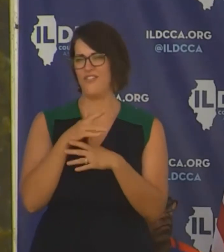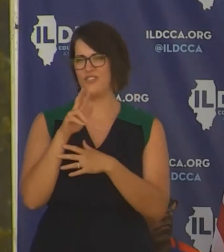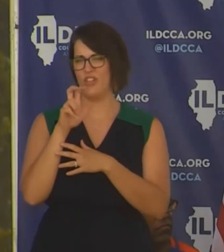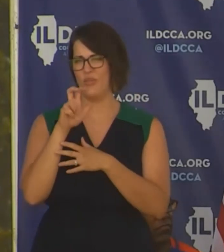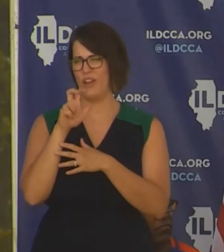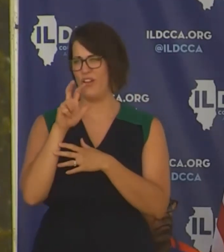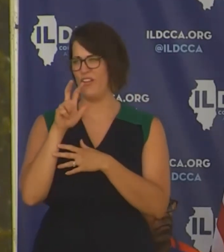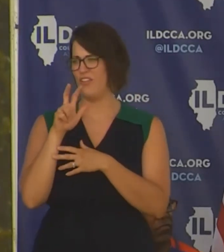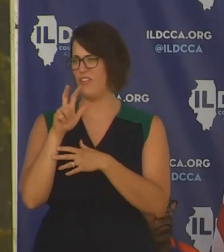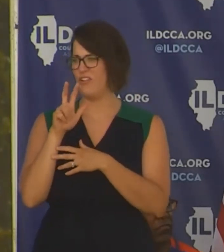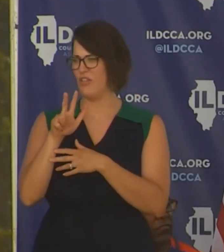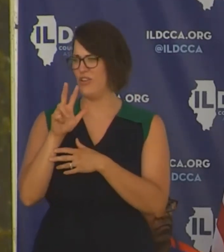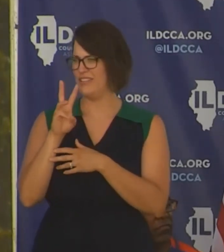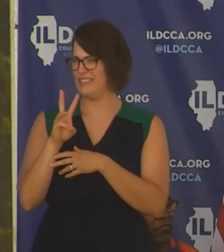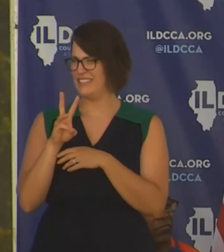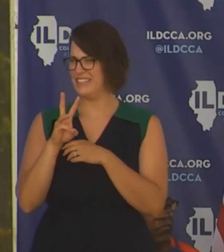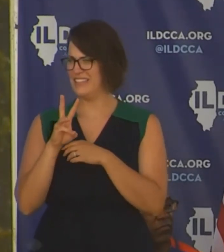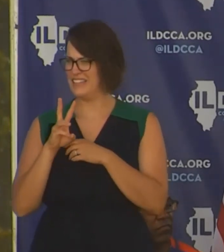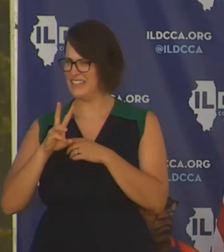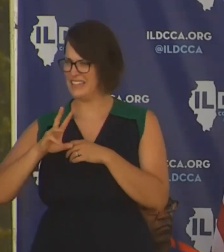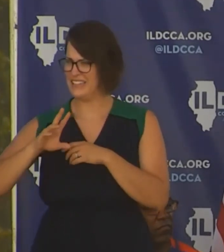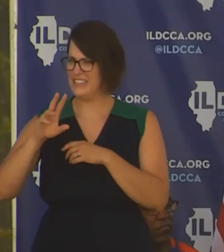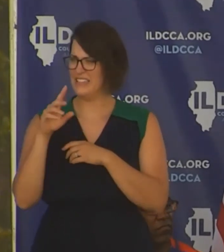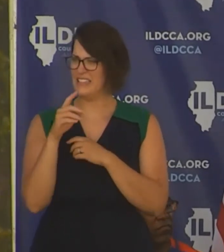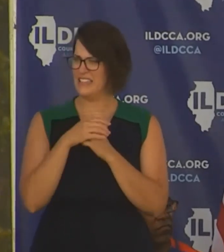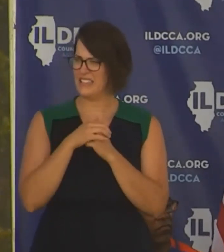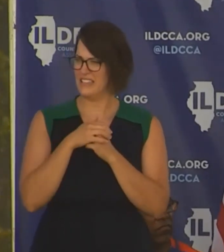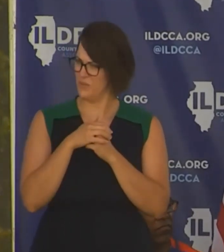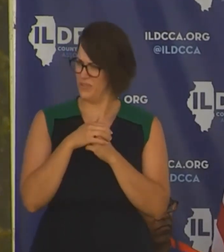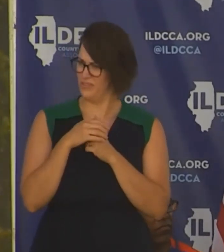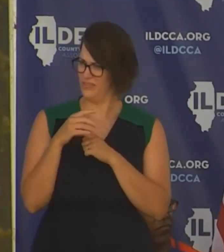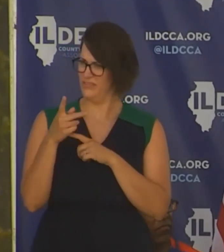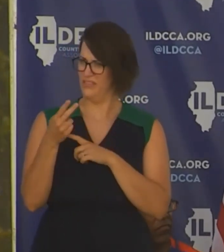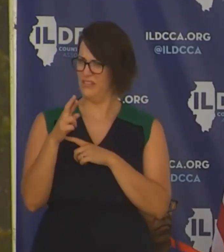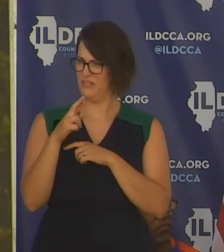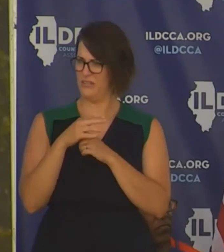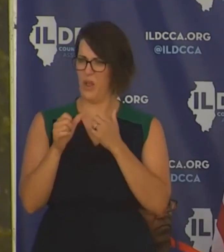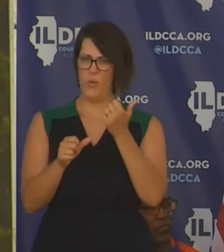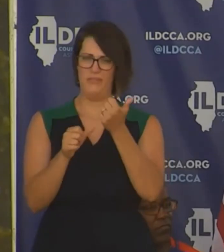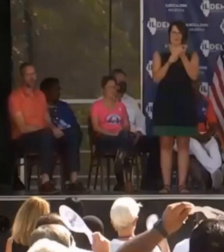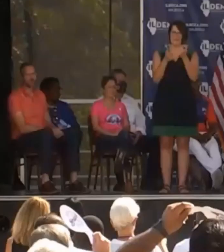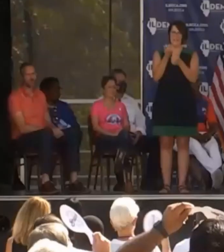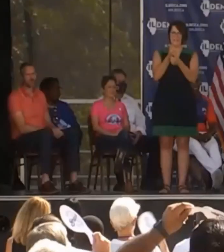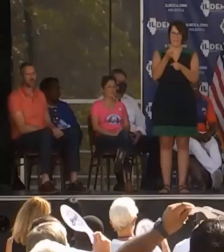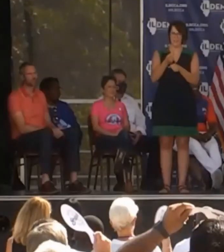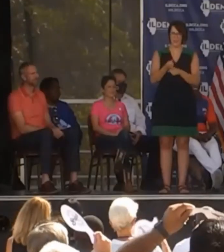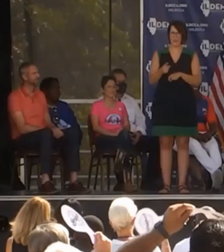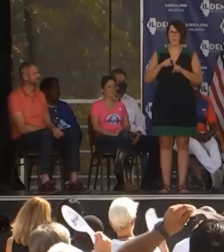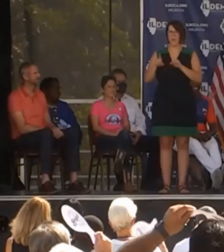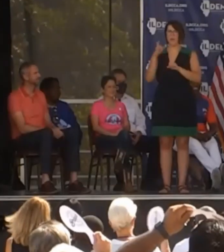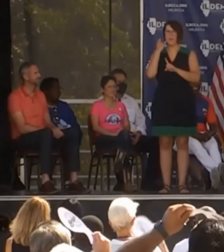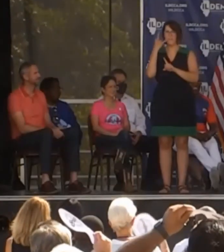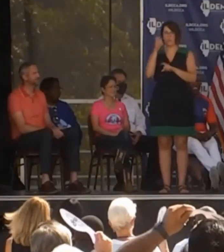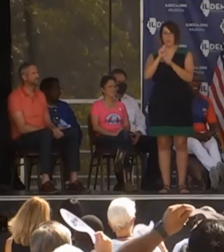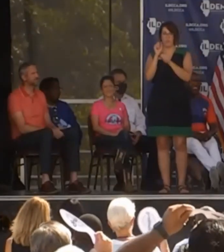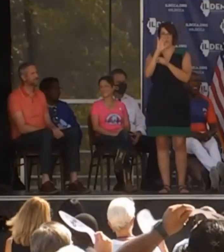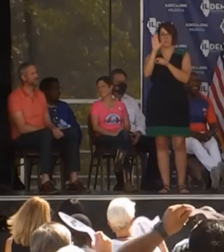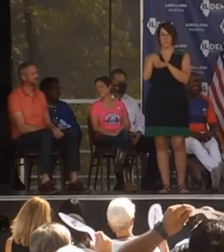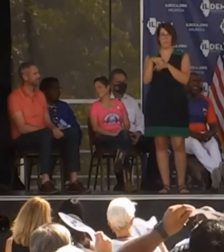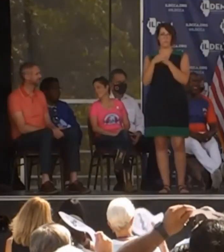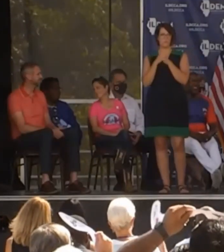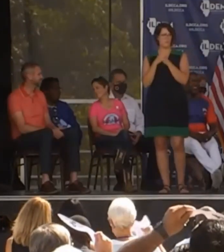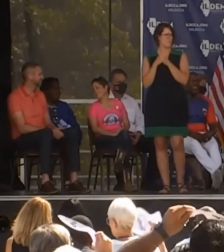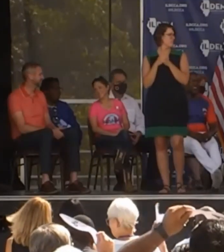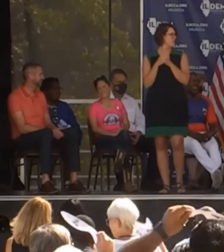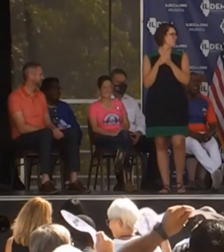year downstate Illinois. Now, downstate Illinois, for you people from Chicago, is further than Joliet. Just so you know that. We do go further